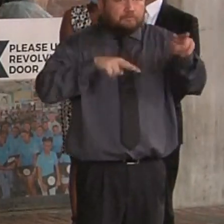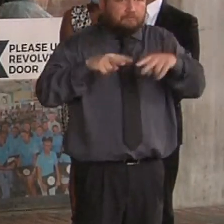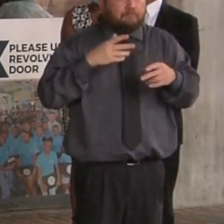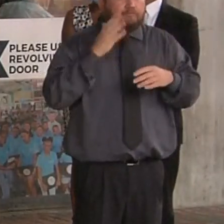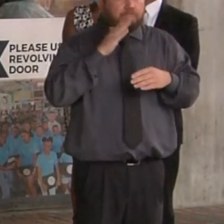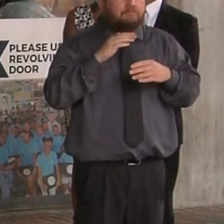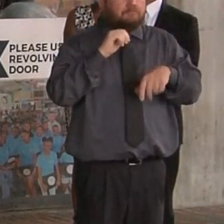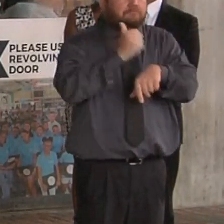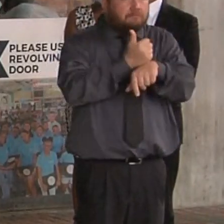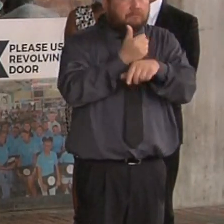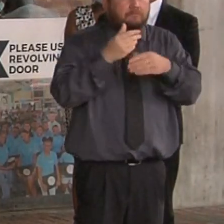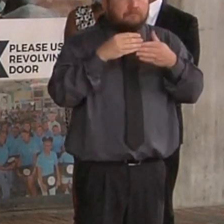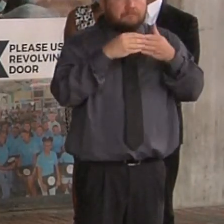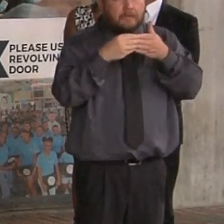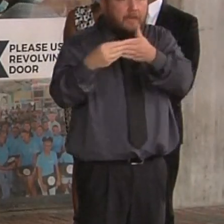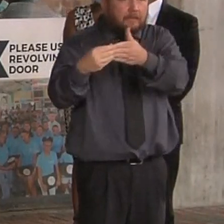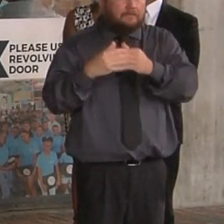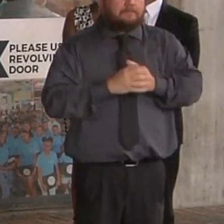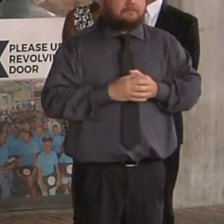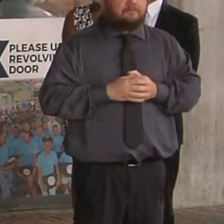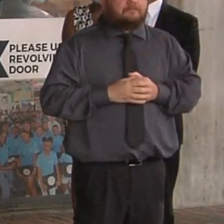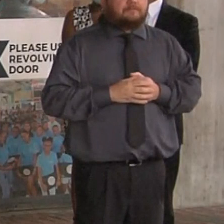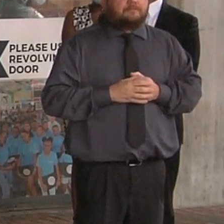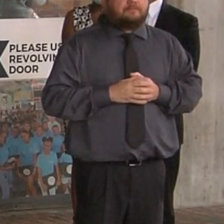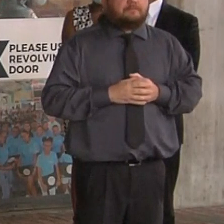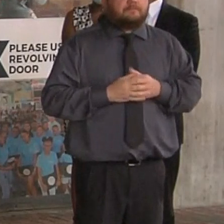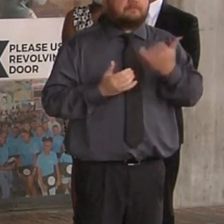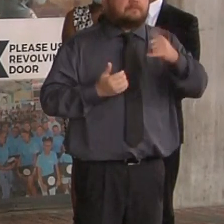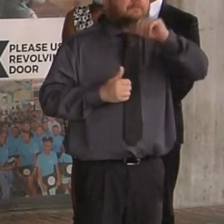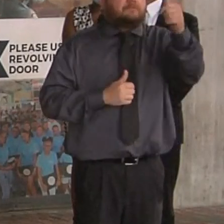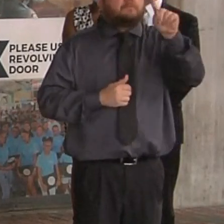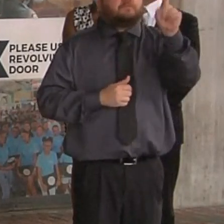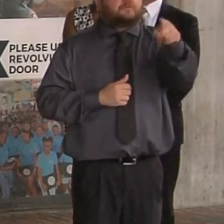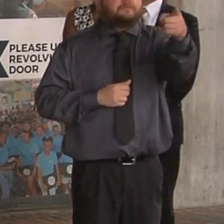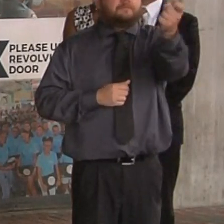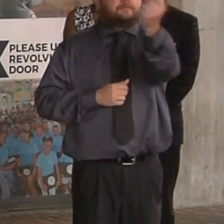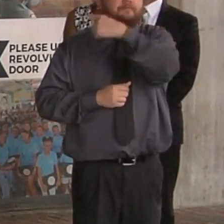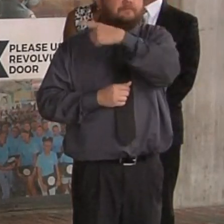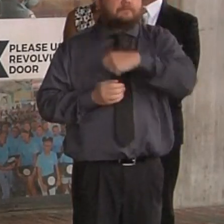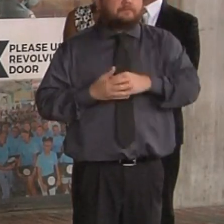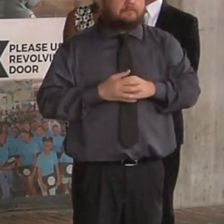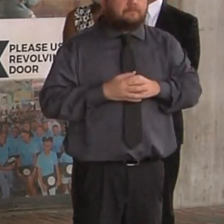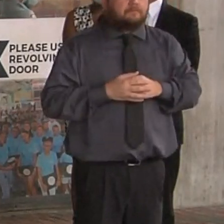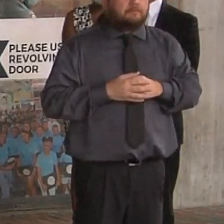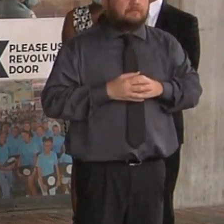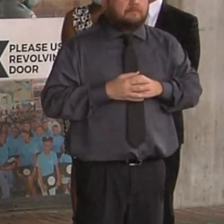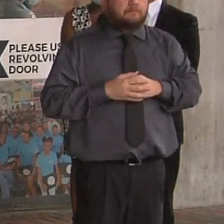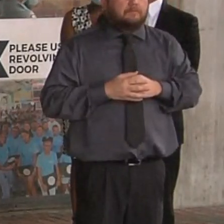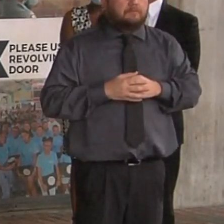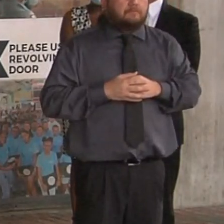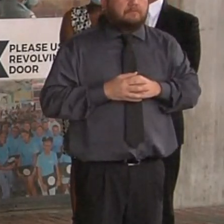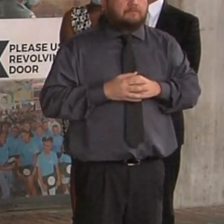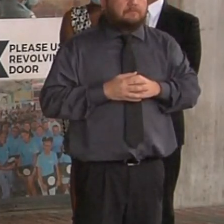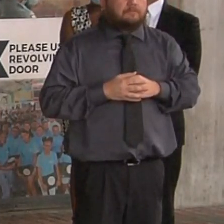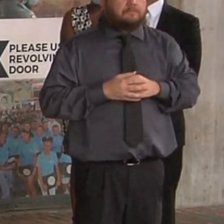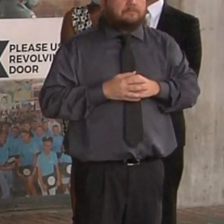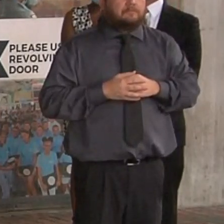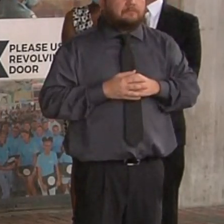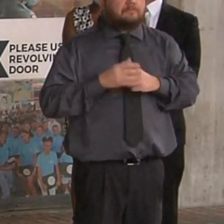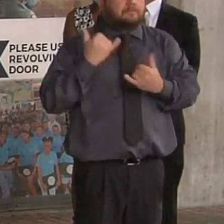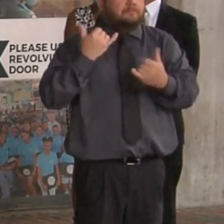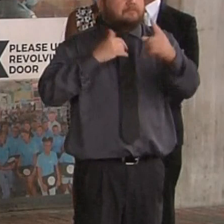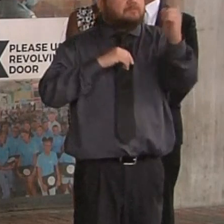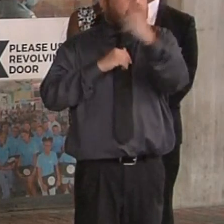So, we'll get the job done. Quite frankly, what I've heard in the community is we wear too many hats